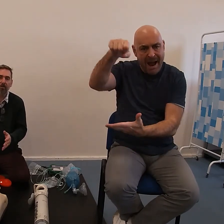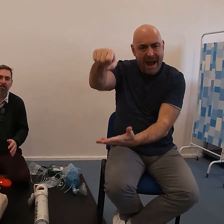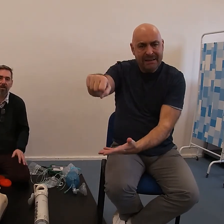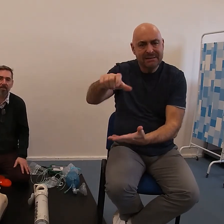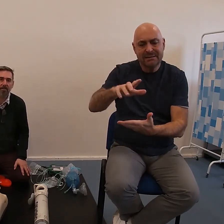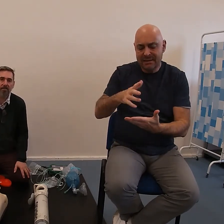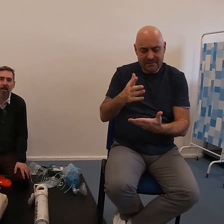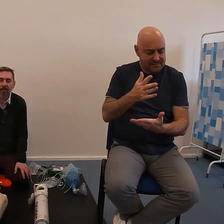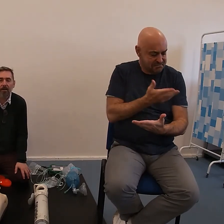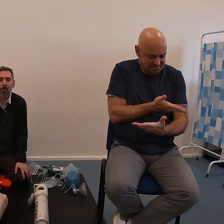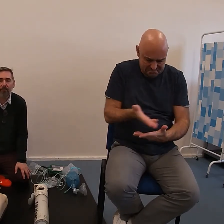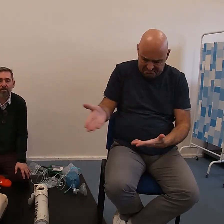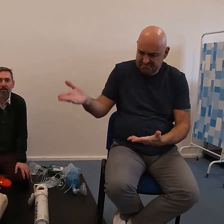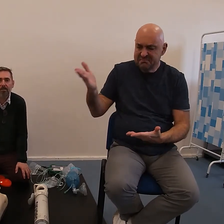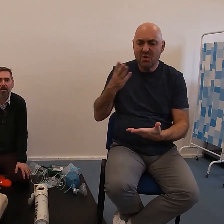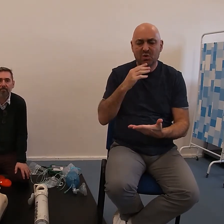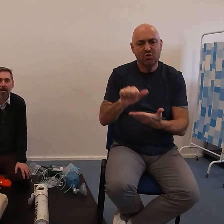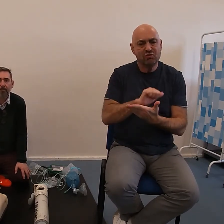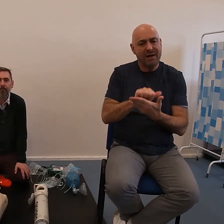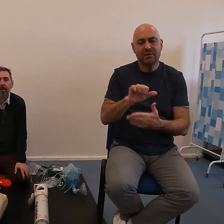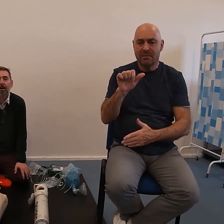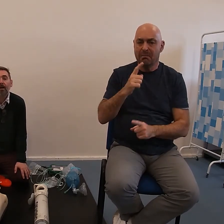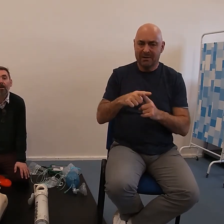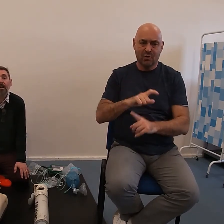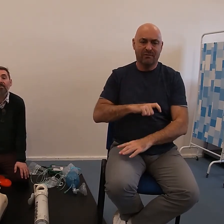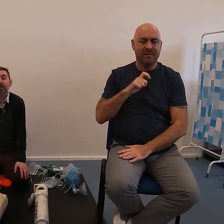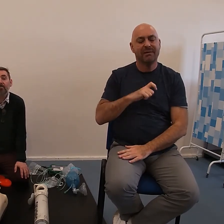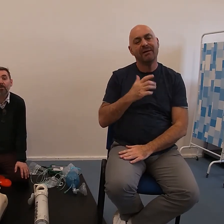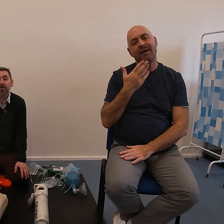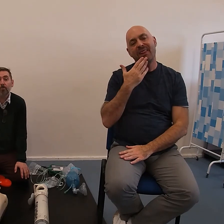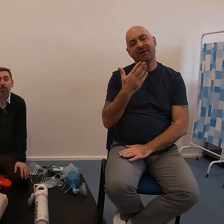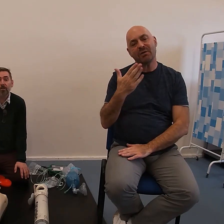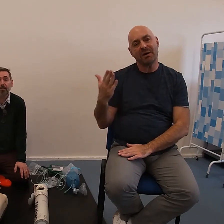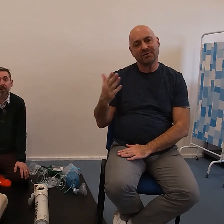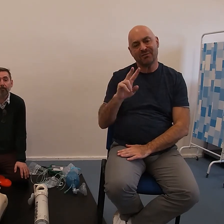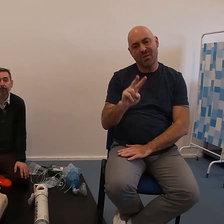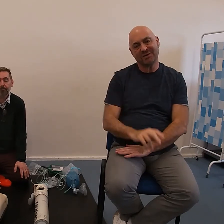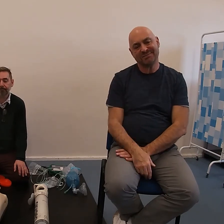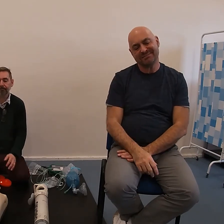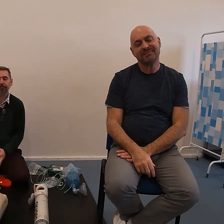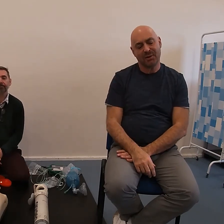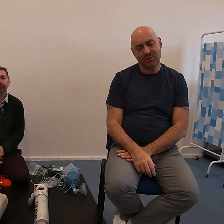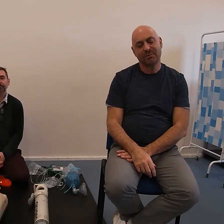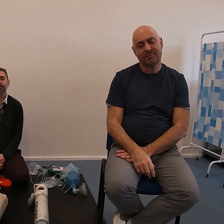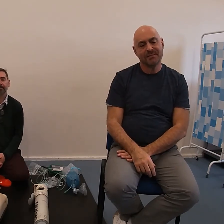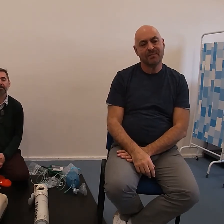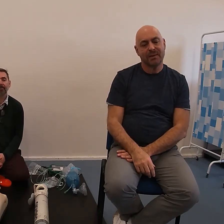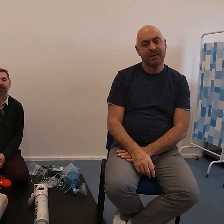utilisation of contents is done in a confident and safe manner. Okay, thank you very much for watching the video.